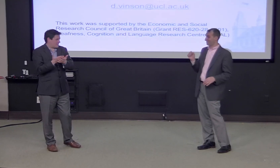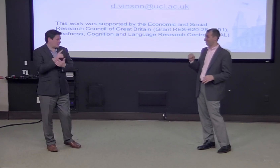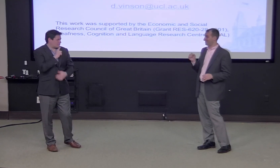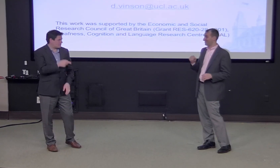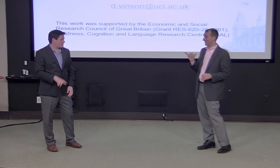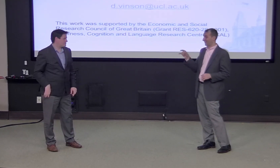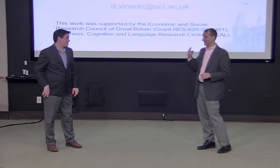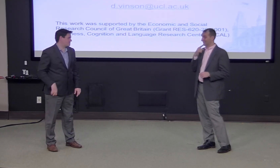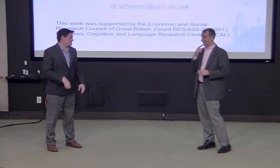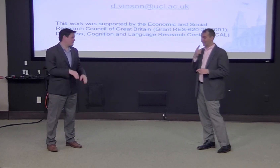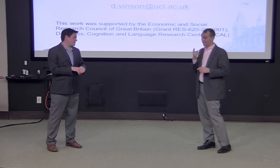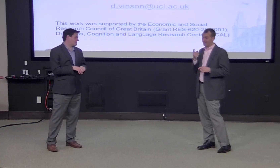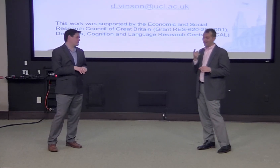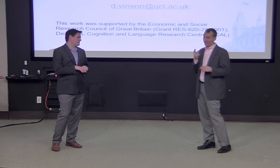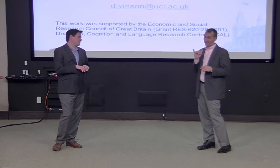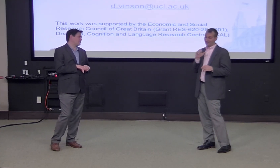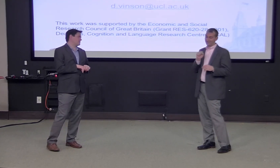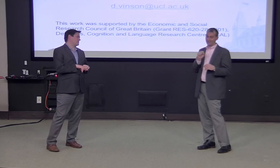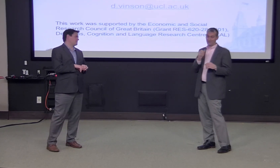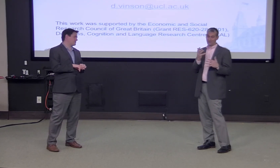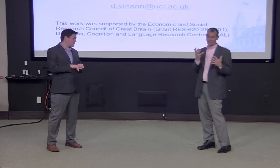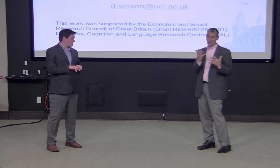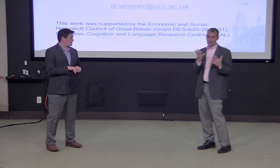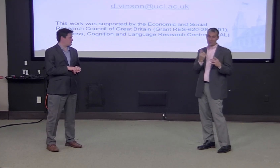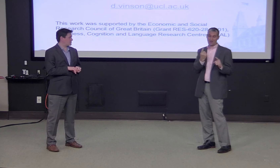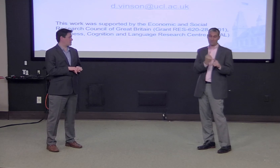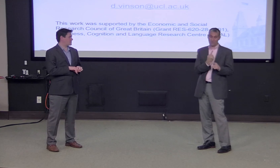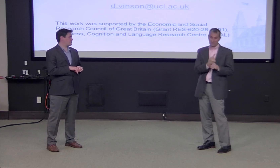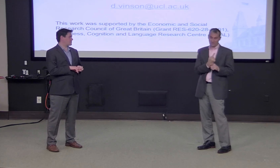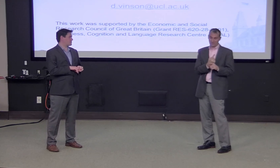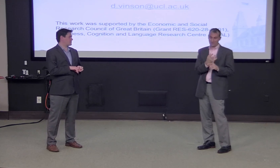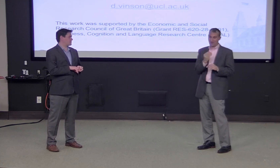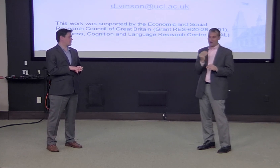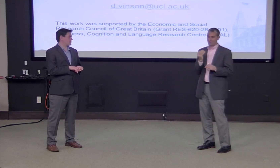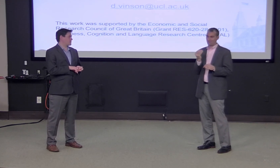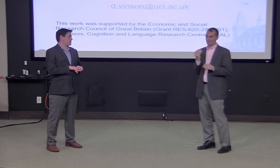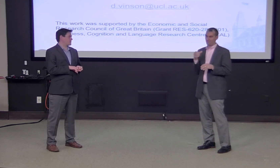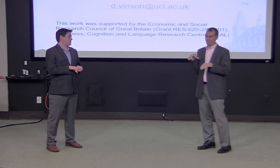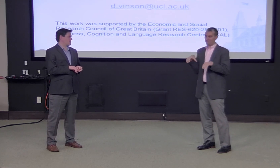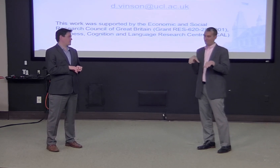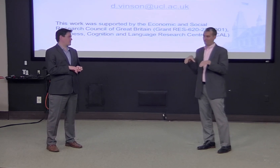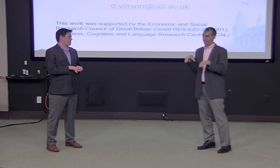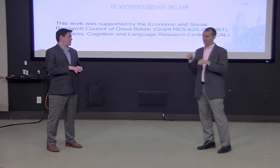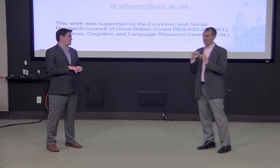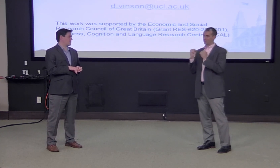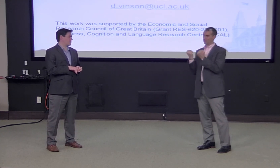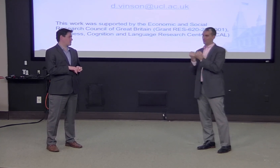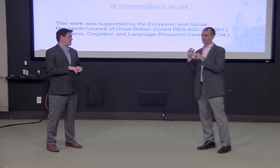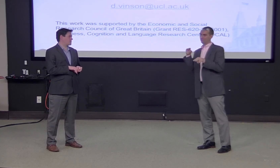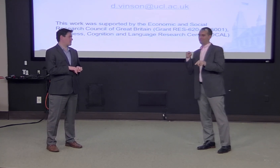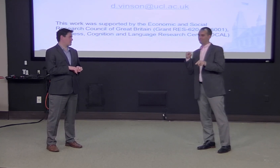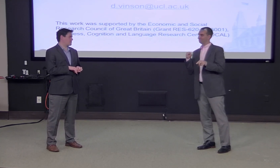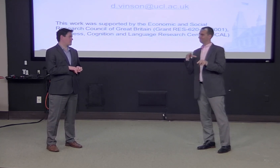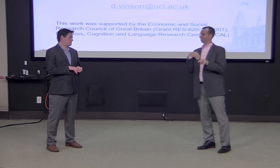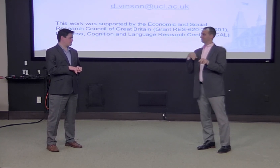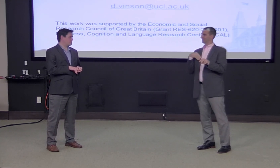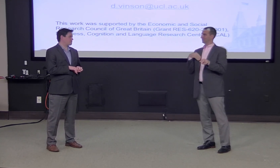more research needs to be done. Right. It's what's appropriate and what's actually being done and